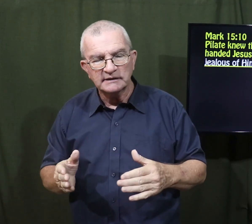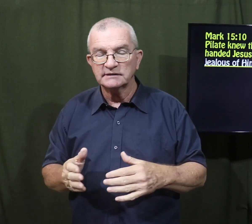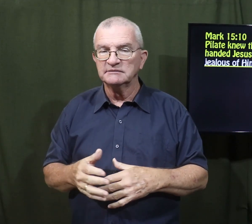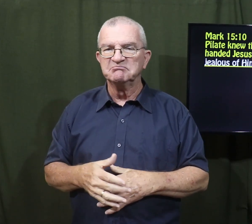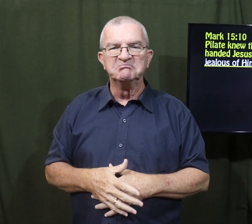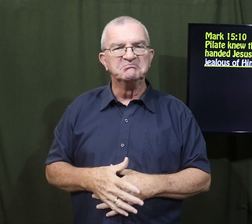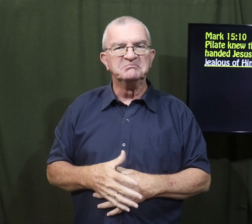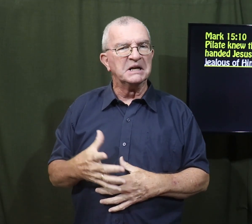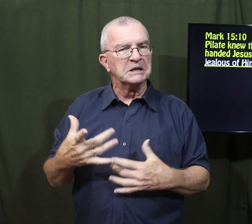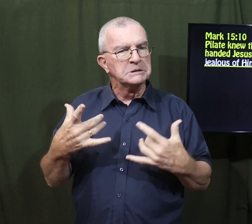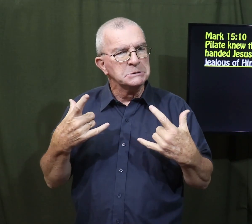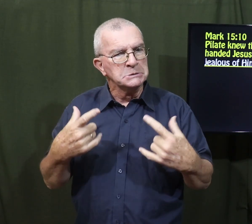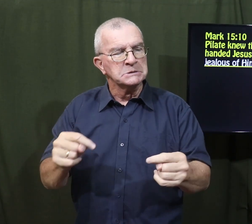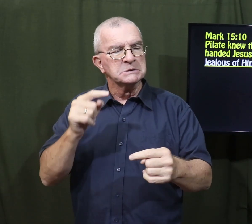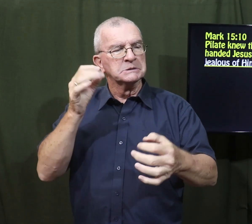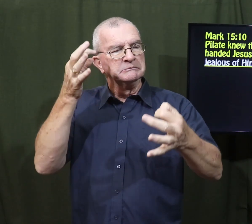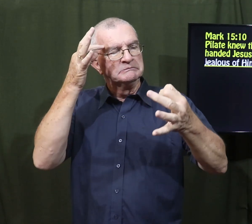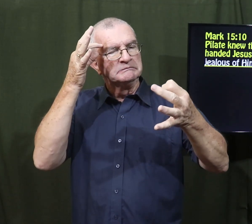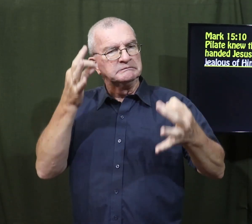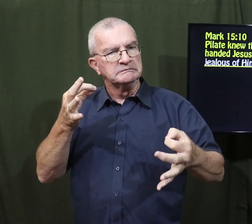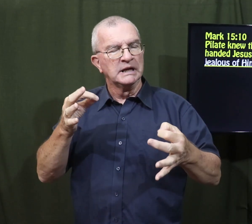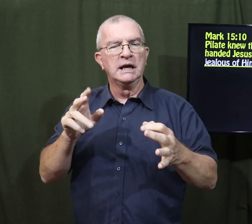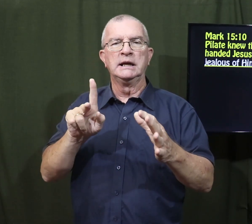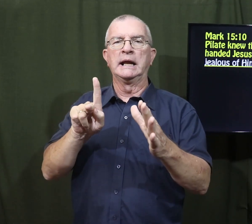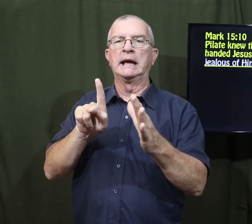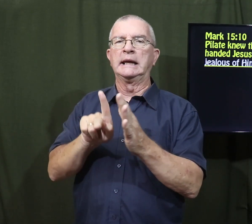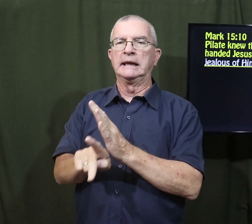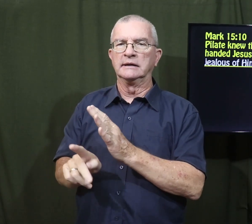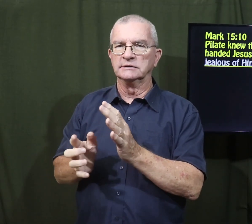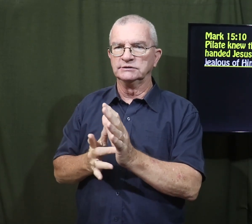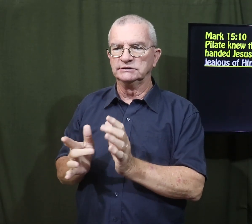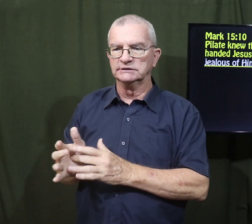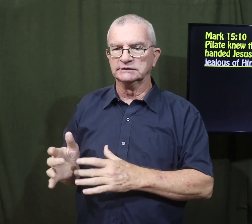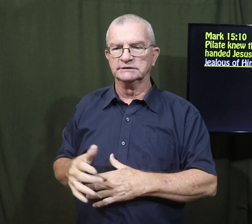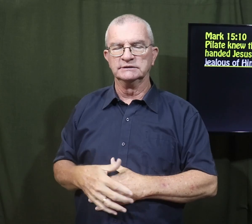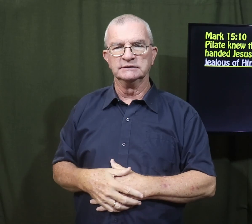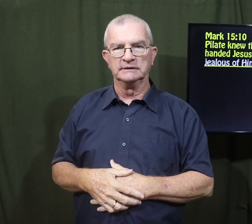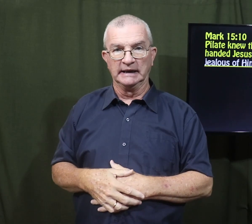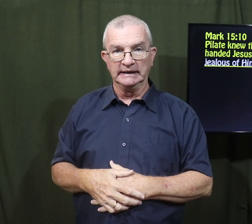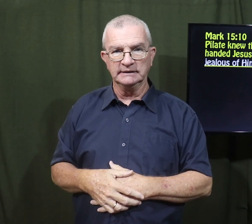leaders, they've already decided to kill Jesus.